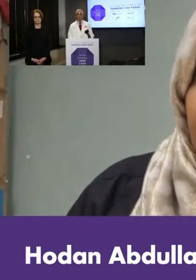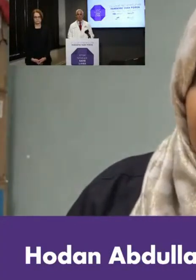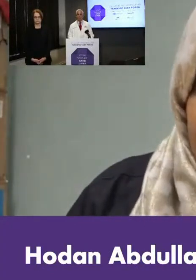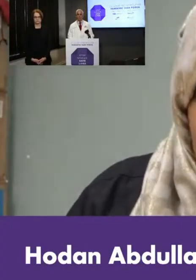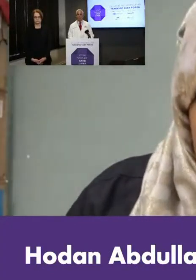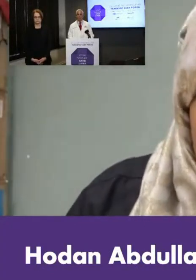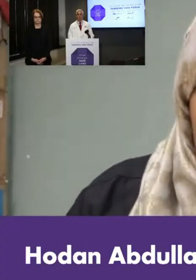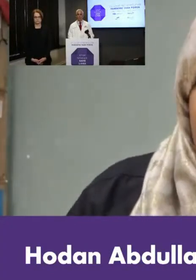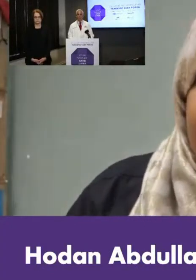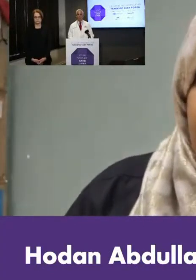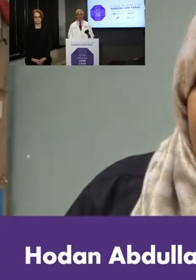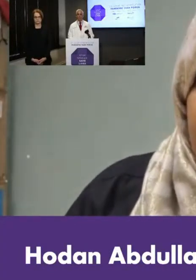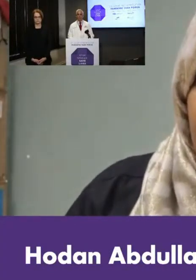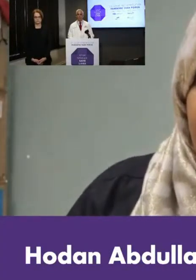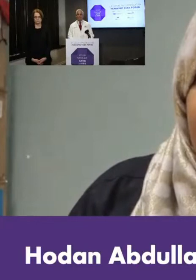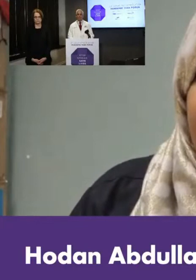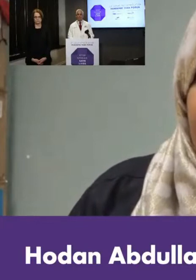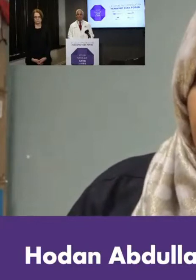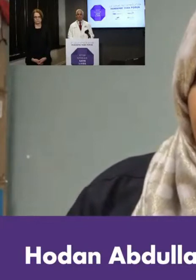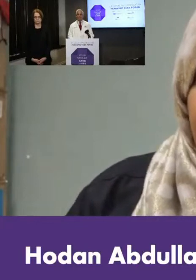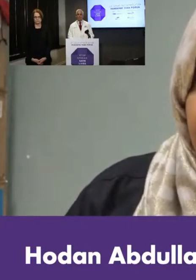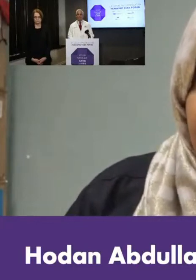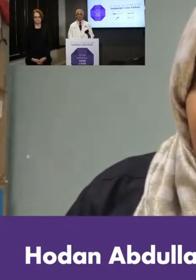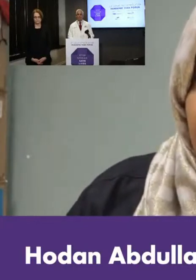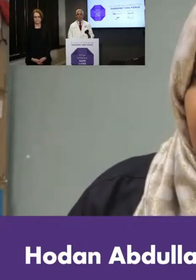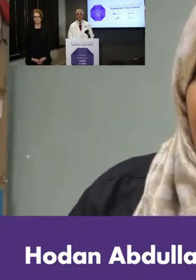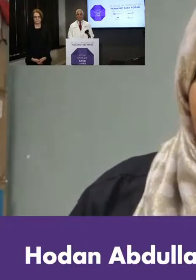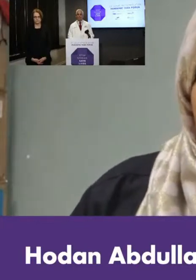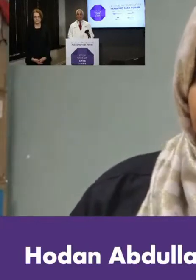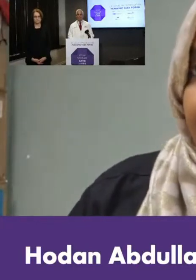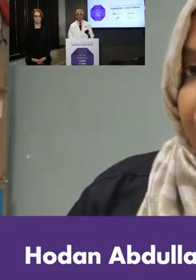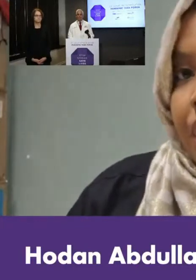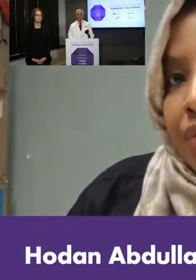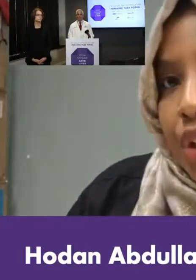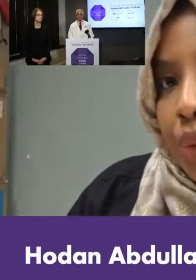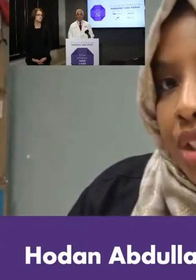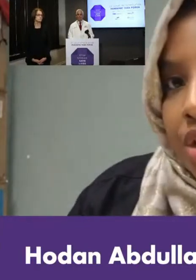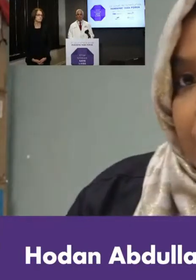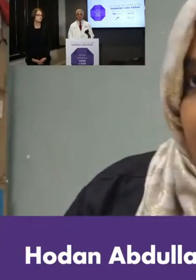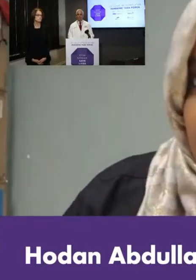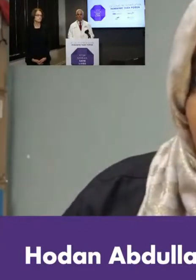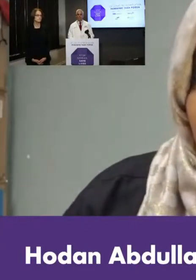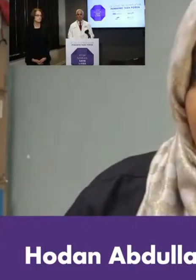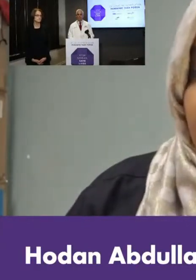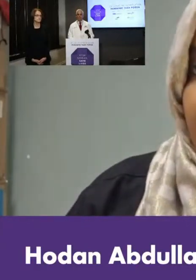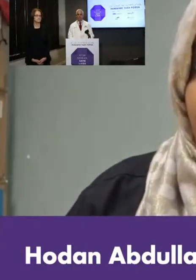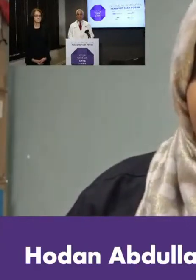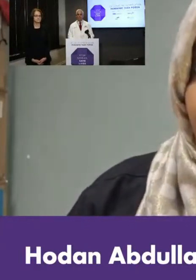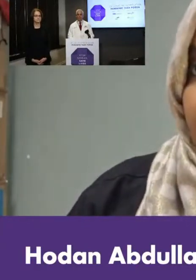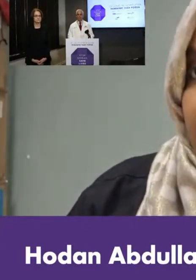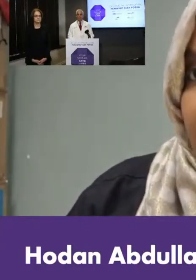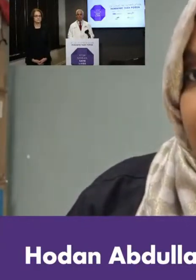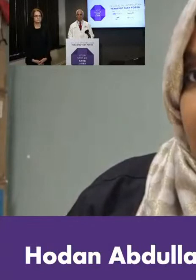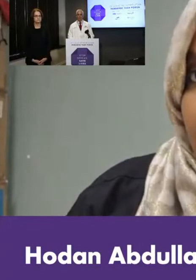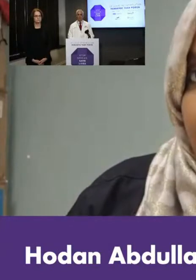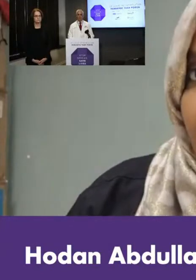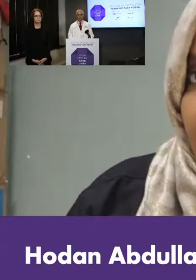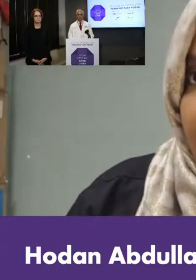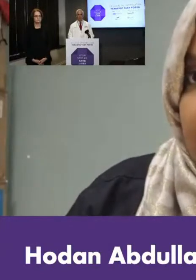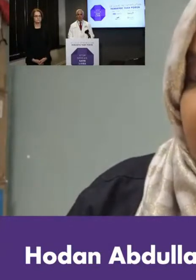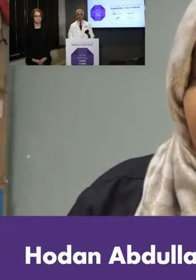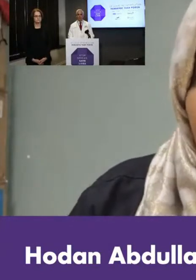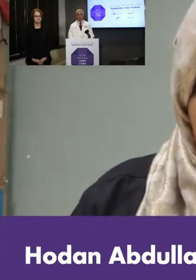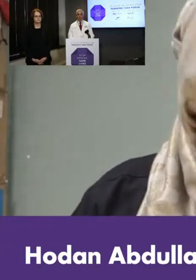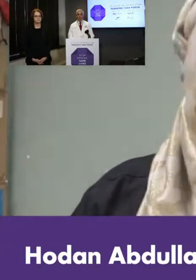Mercy is an organization that tries its best to provide factual information in order for individuals such as myself to make informed decisions about